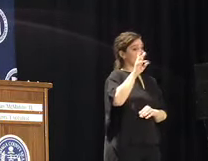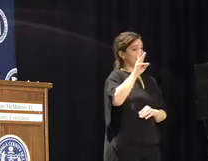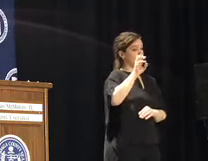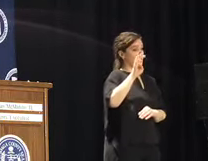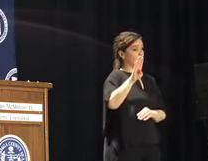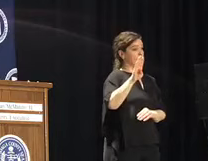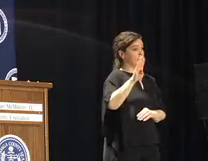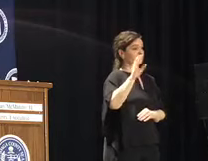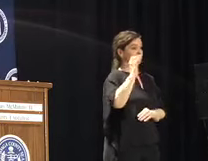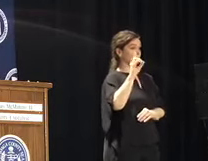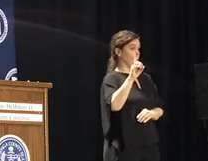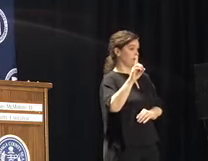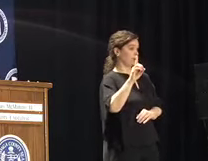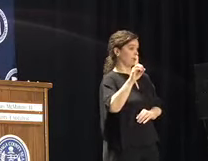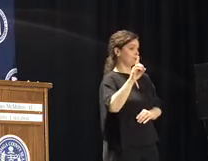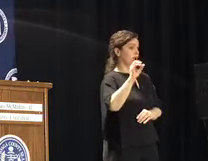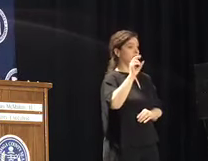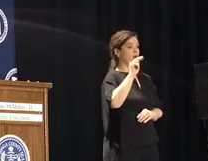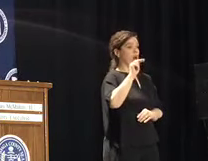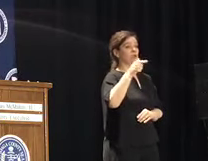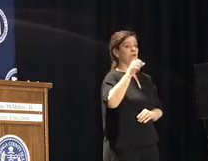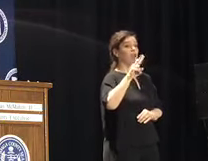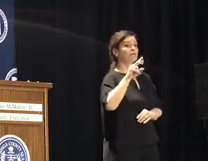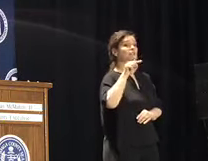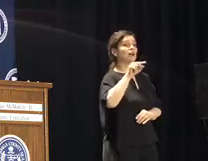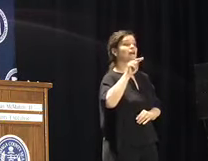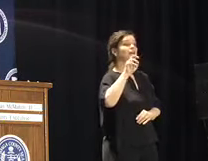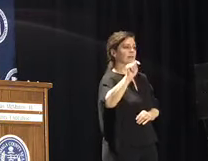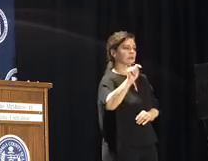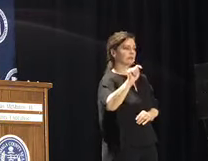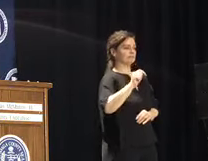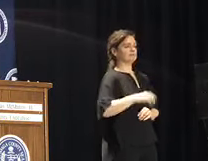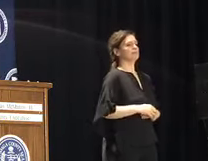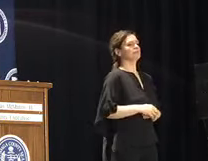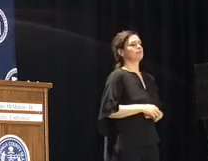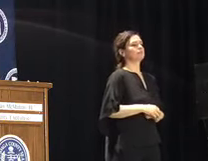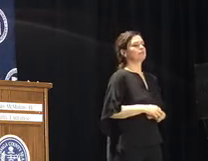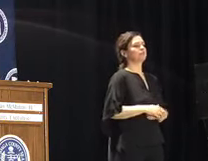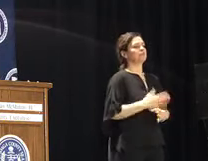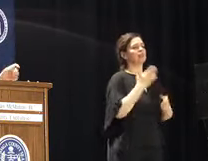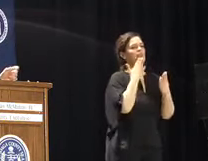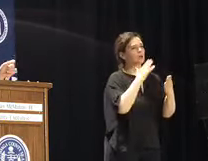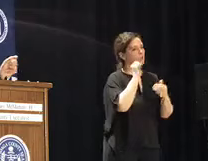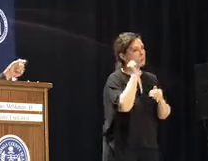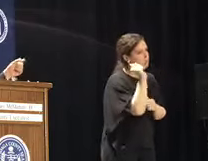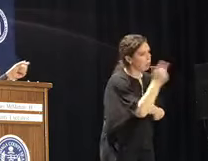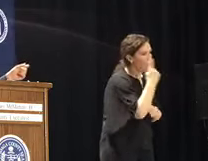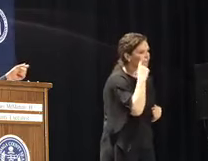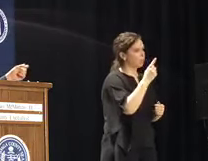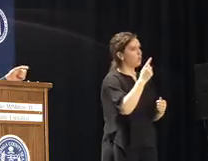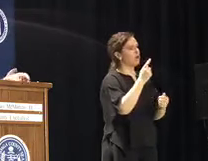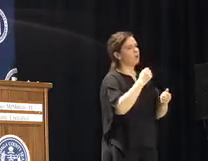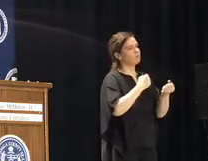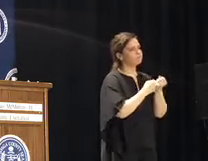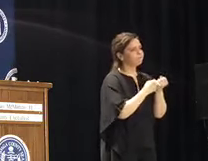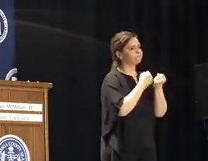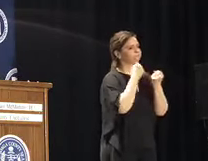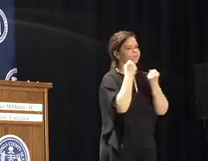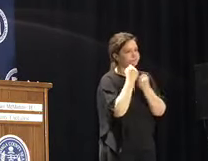emweb01@ongov.net to our emergency management department. We want to thank all of our volunteers. There's so many people volunteering right